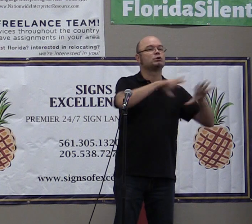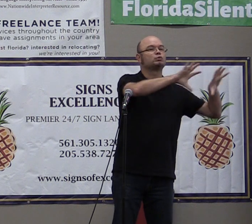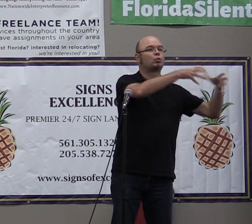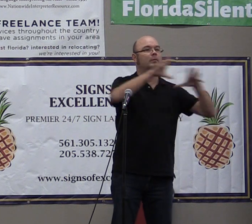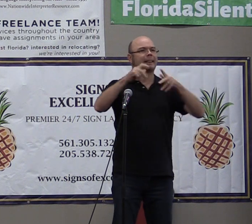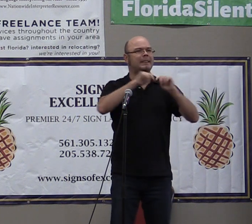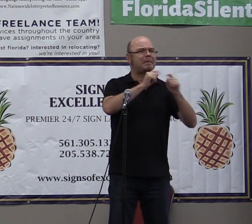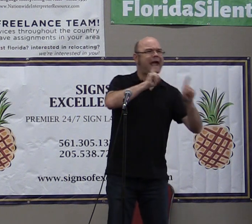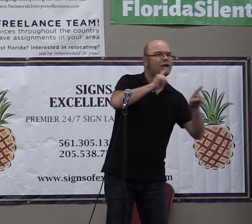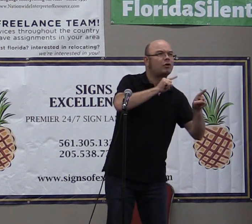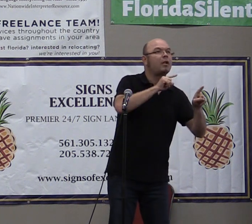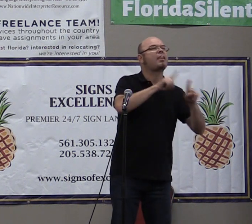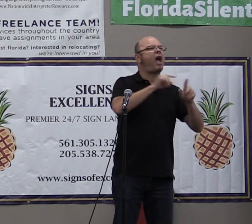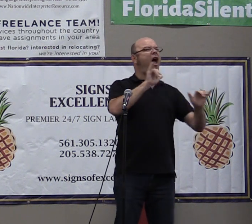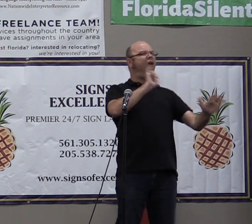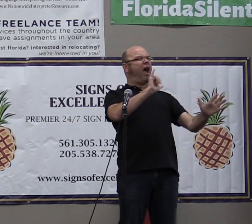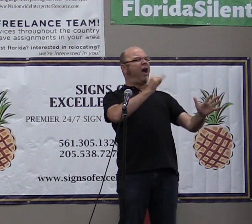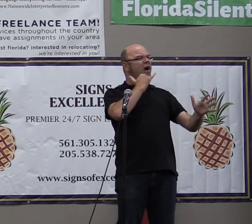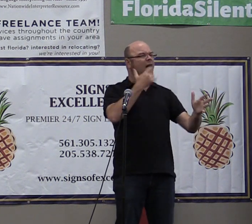now.